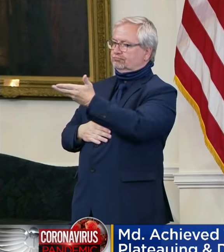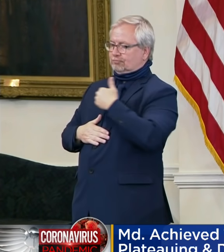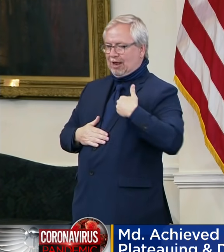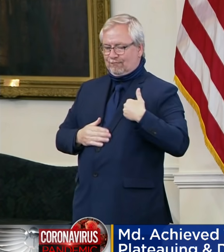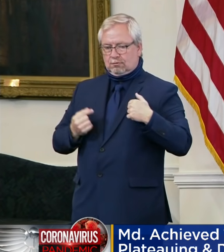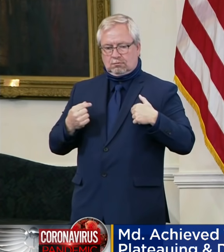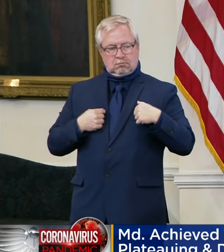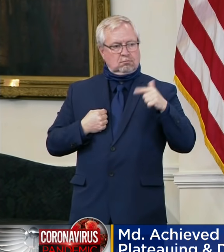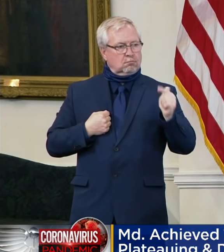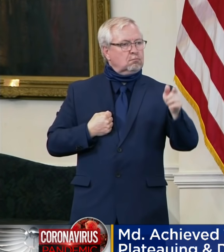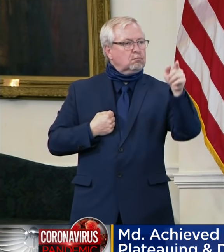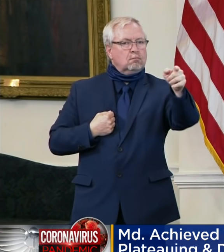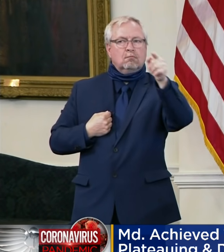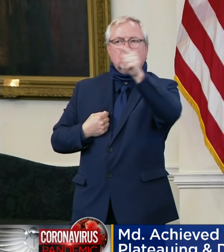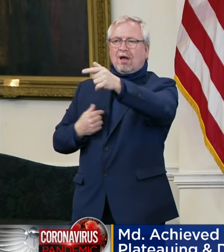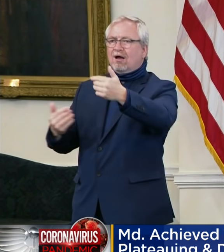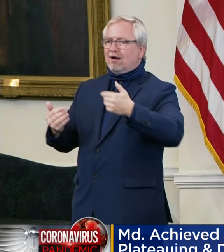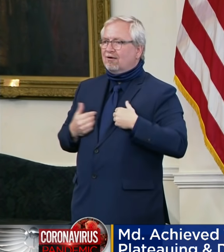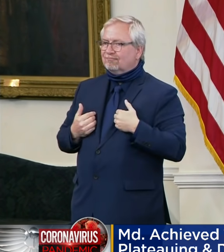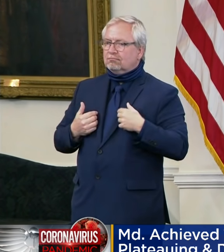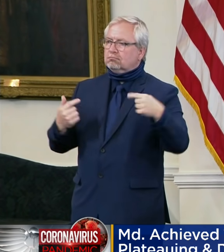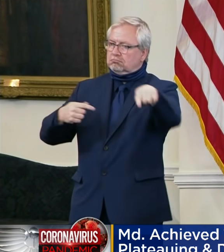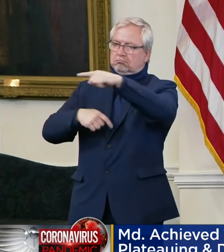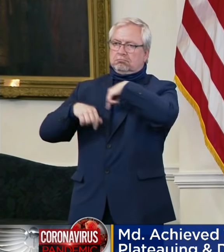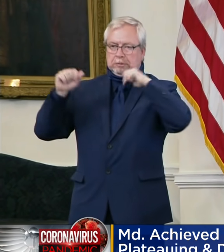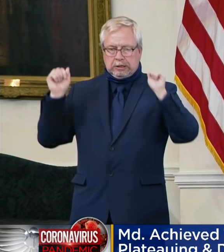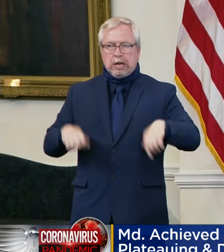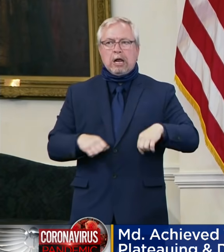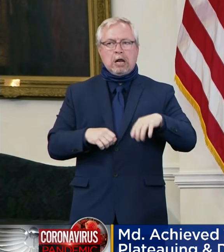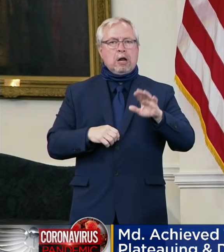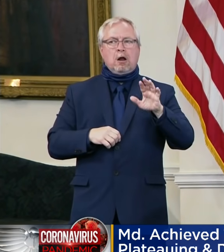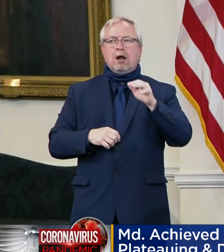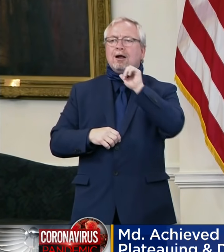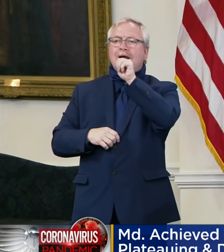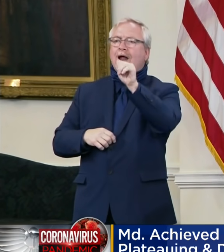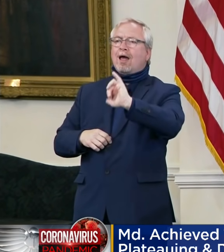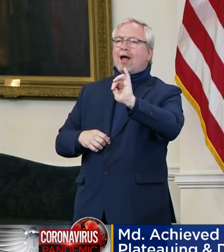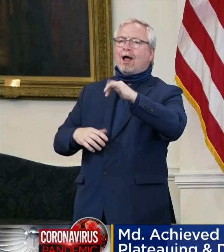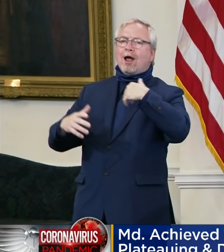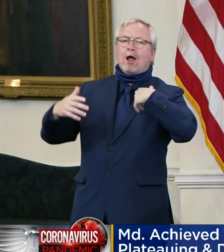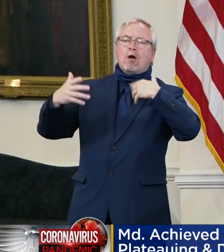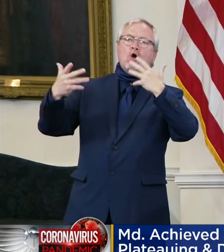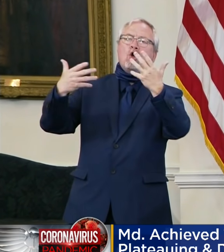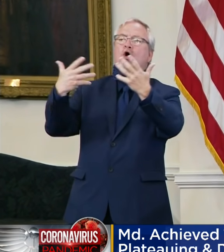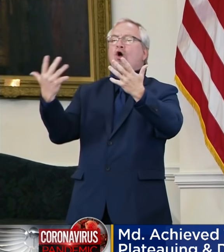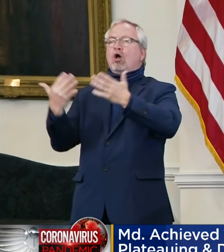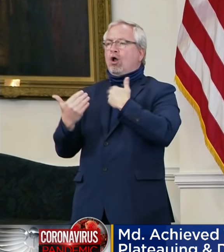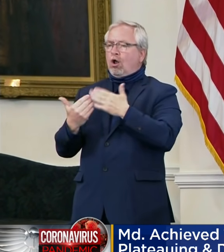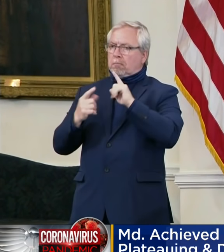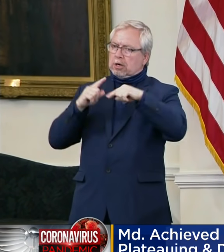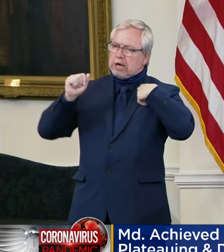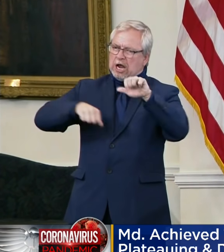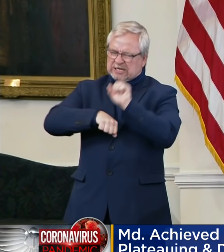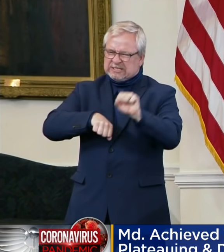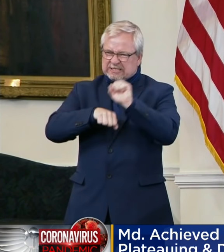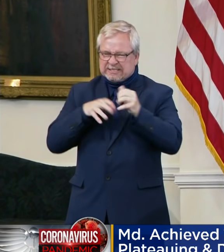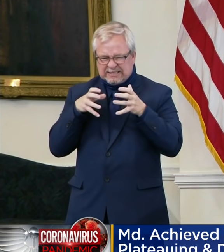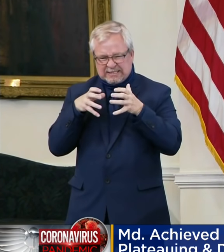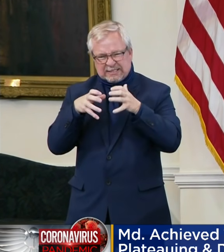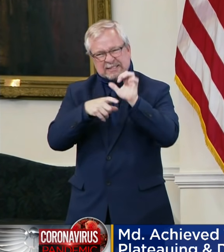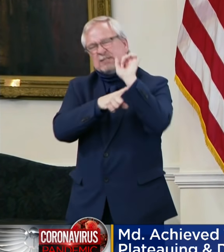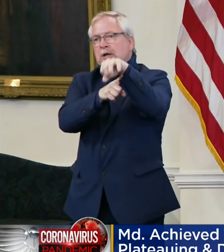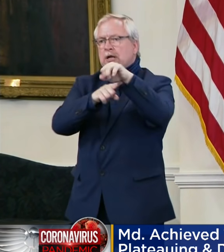overcome any challenge and our capacity to show remarkable